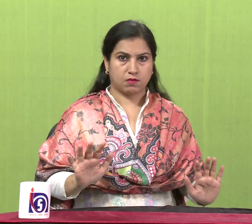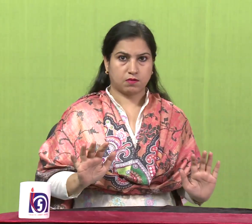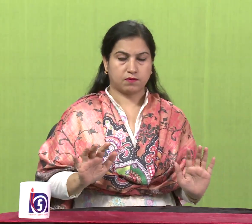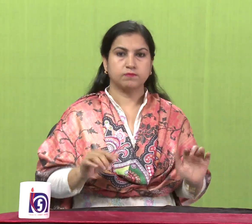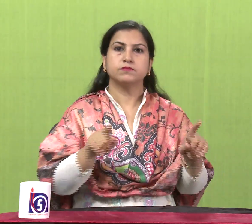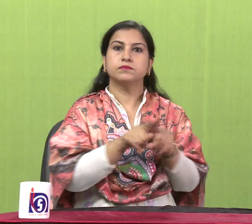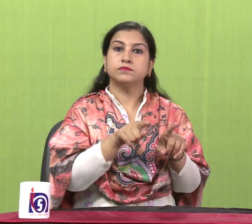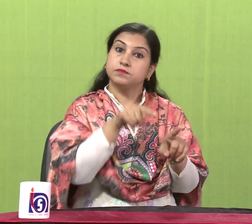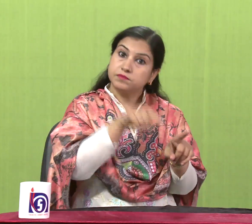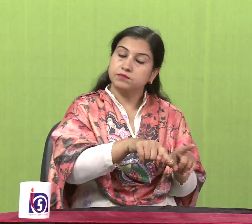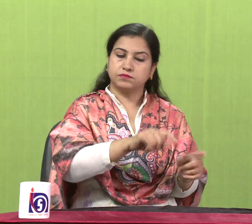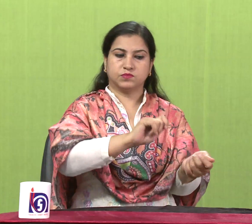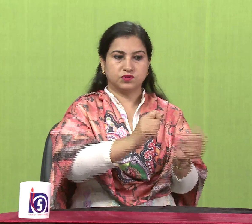takes place.